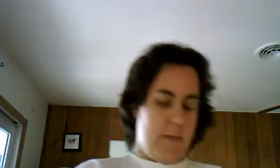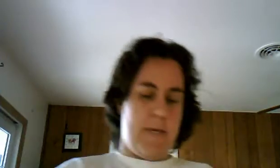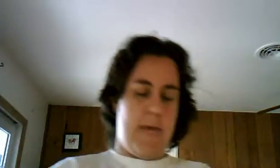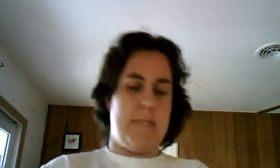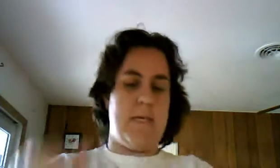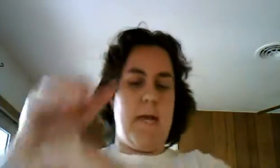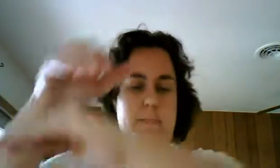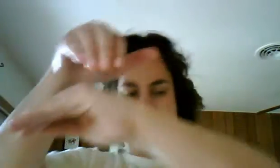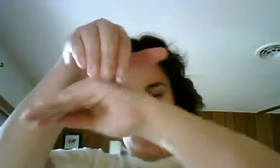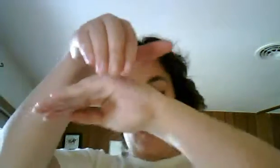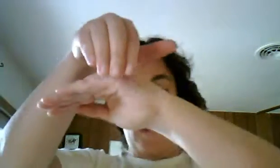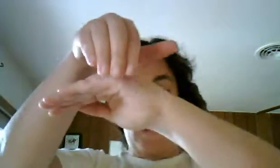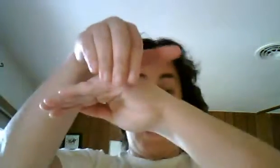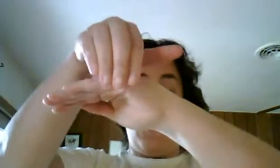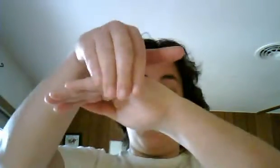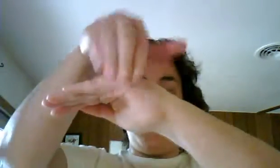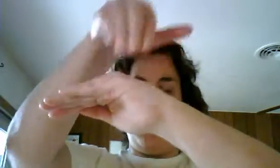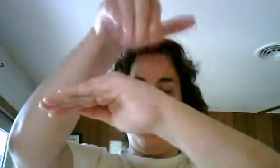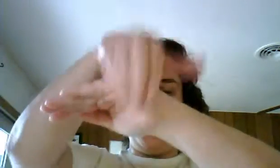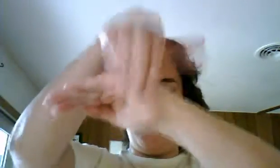Okay, tonight, or night also, tonight,